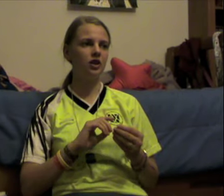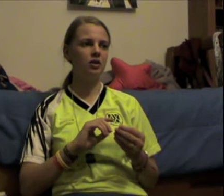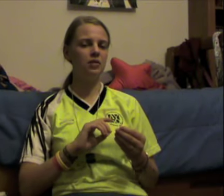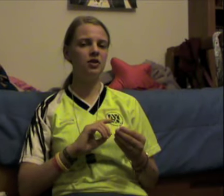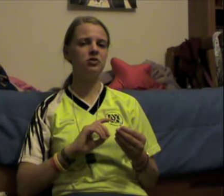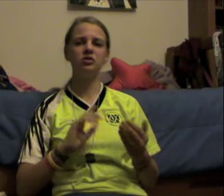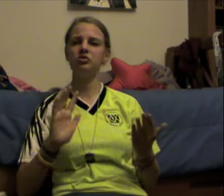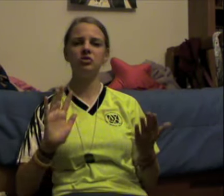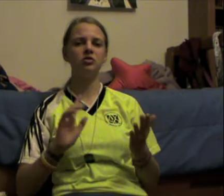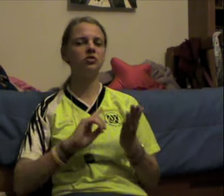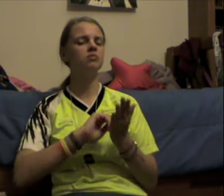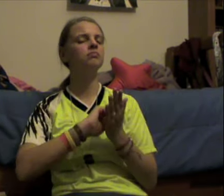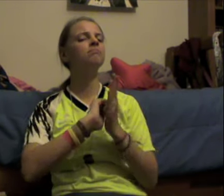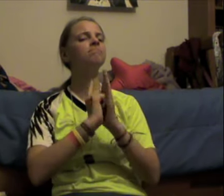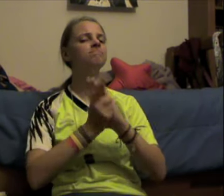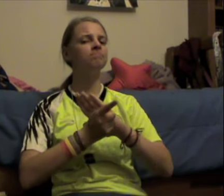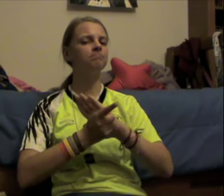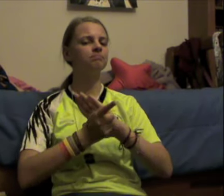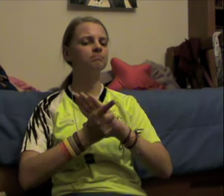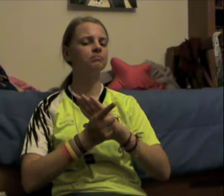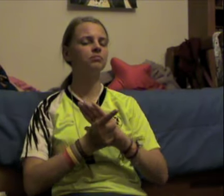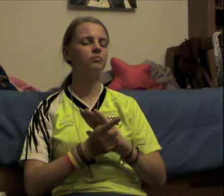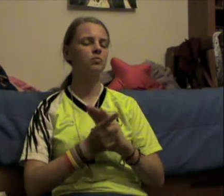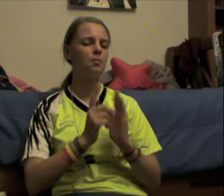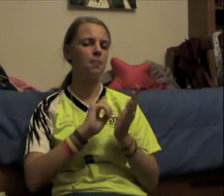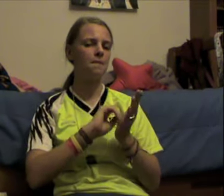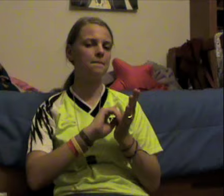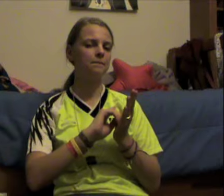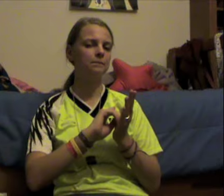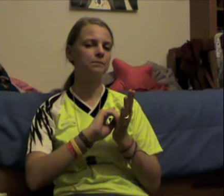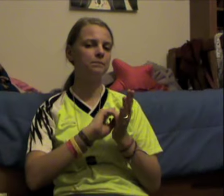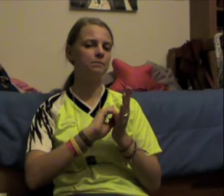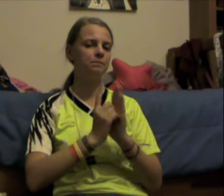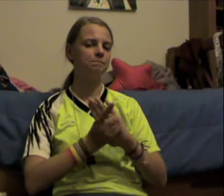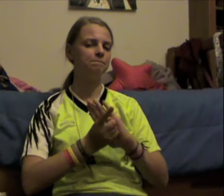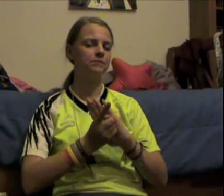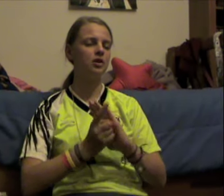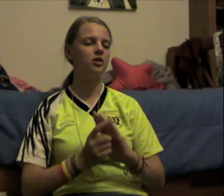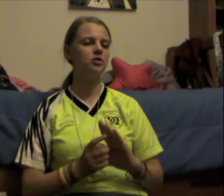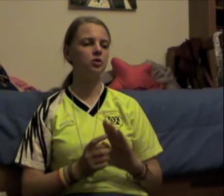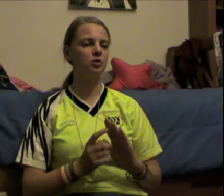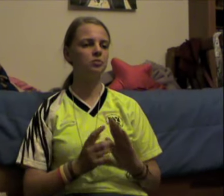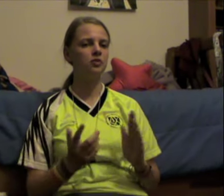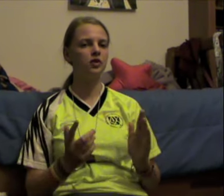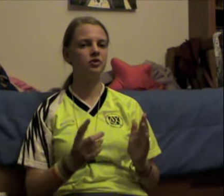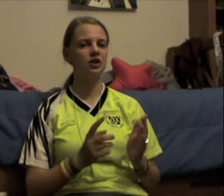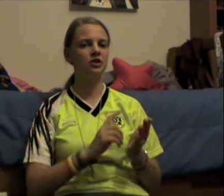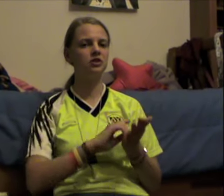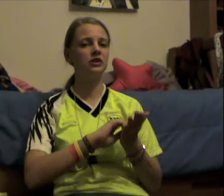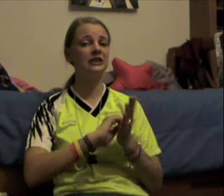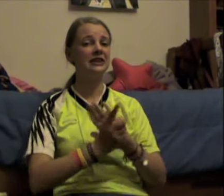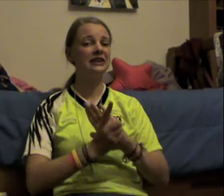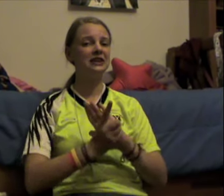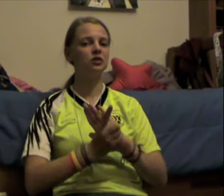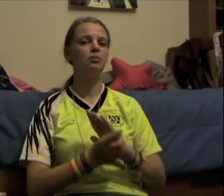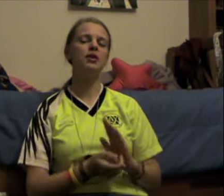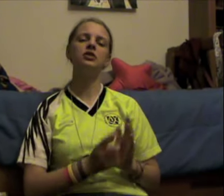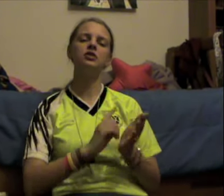and minutes is just, so, seconds, minutes.